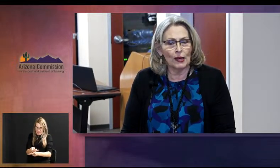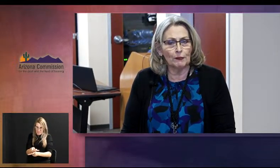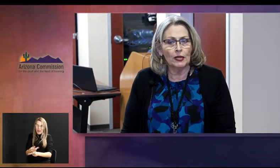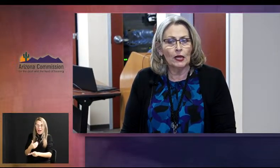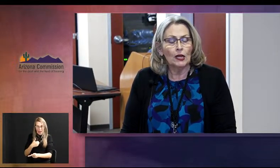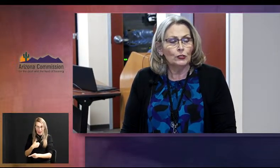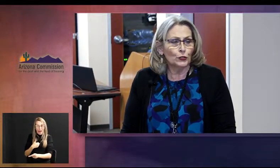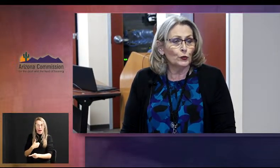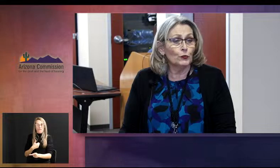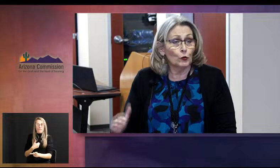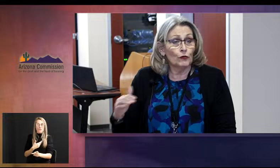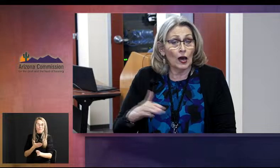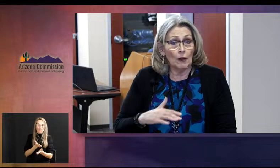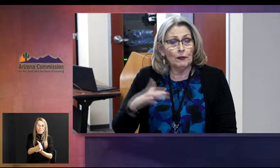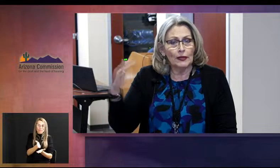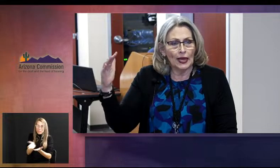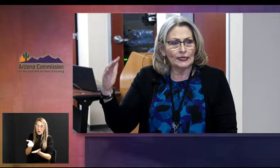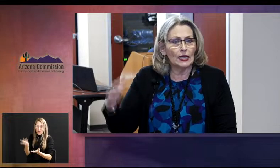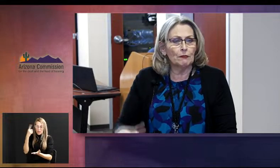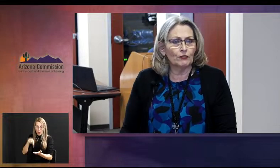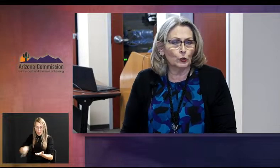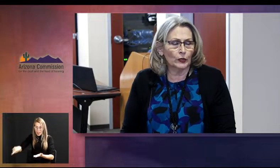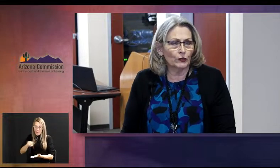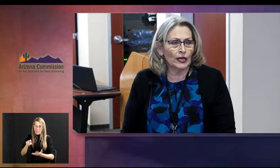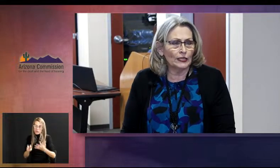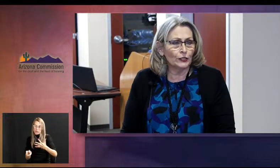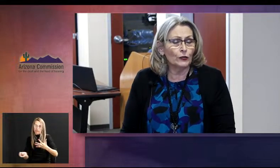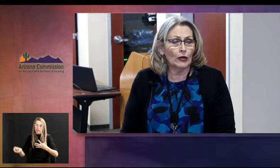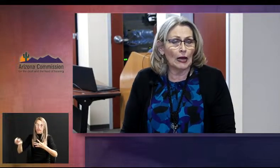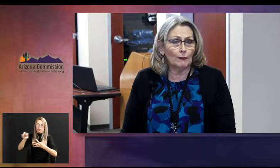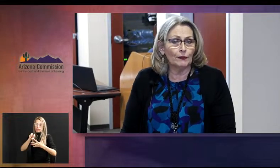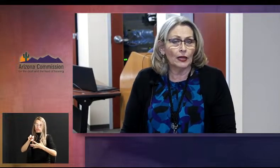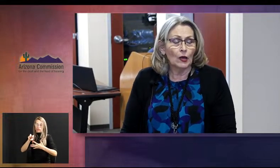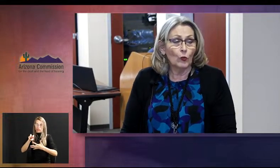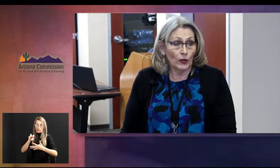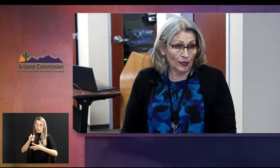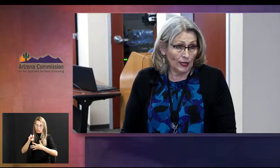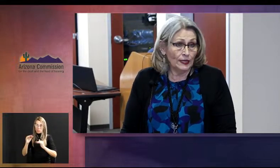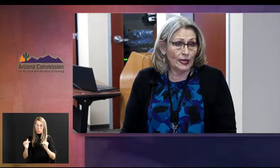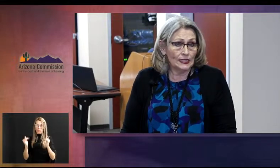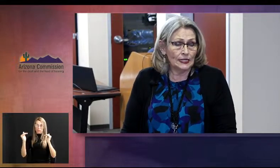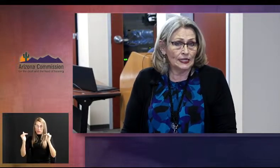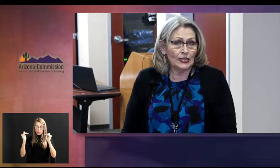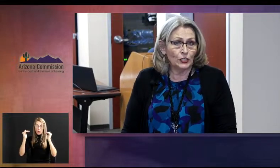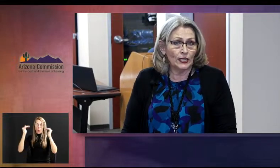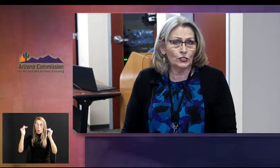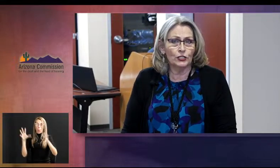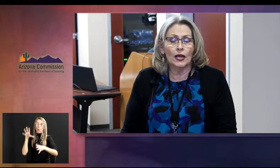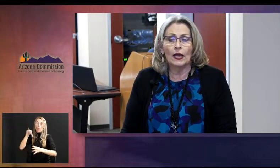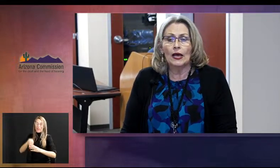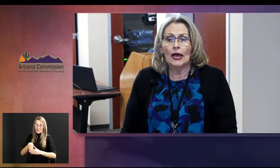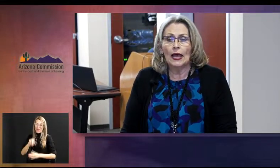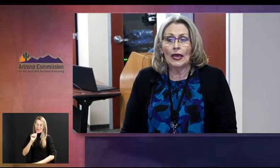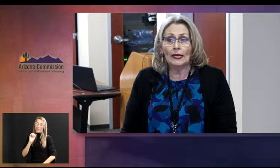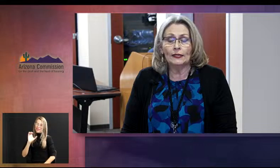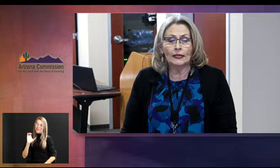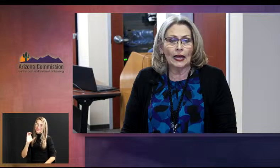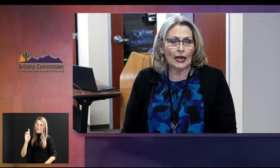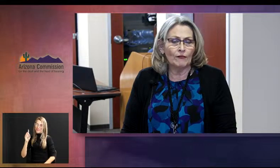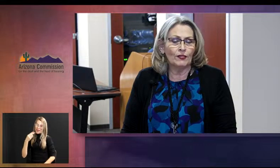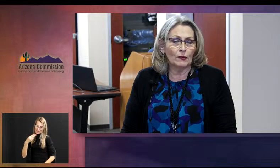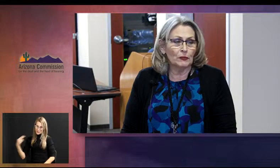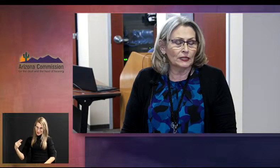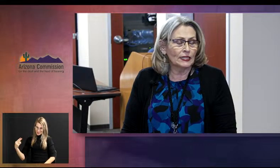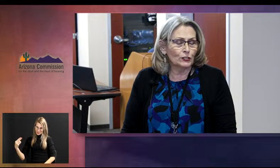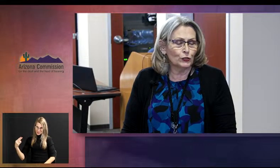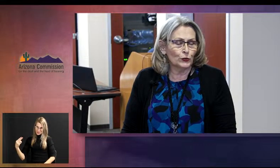for them to move up a type of career ladder within ACDHH and